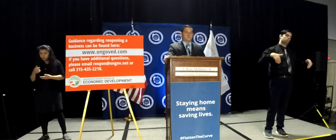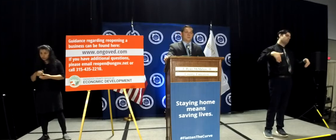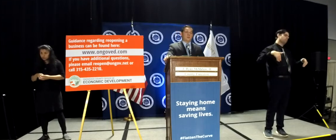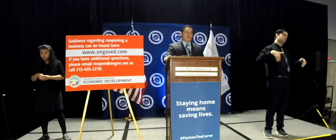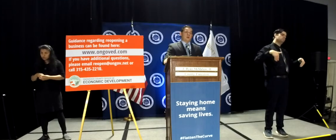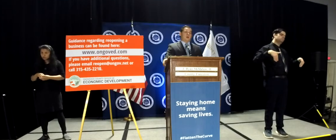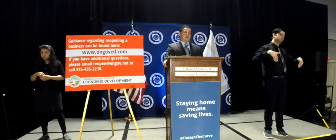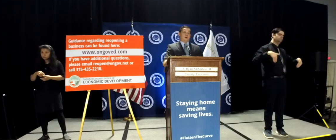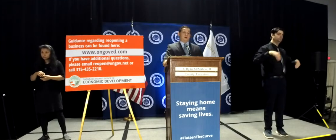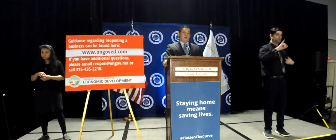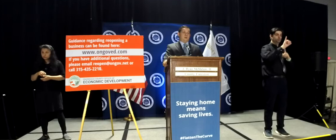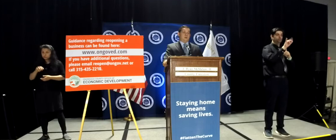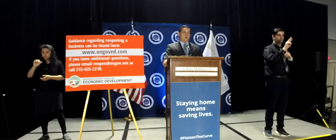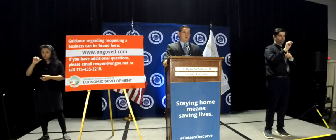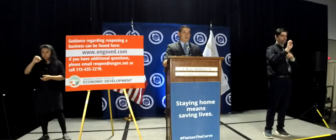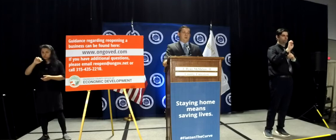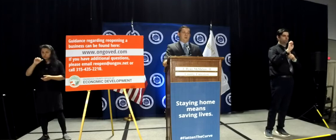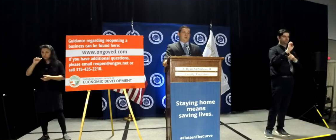for us.